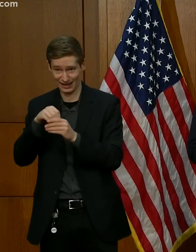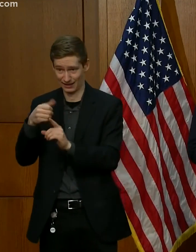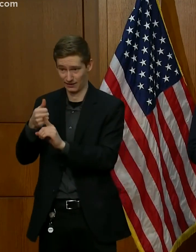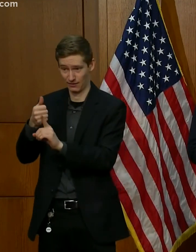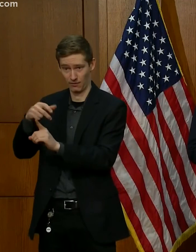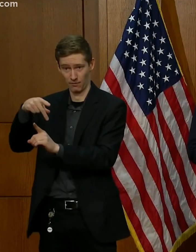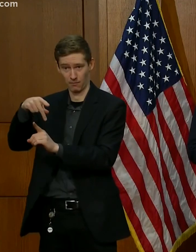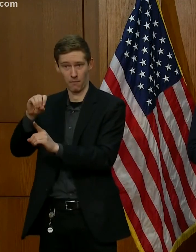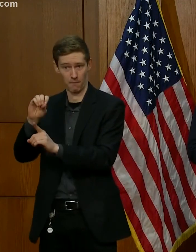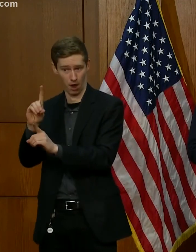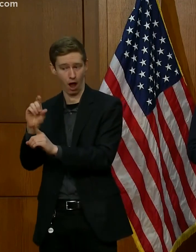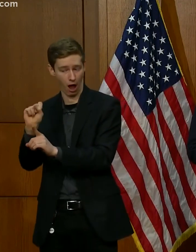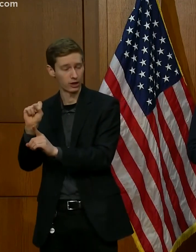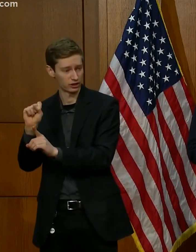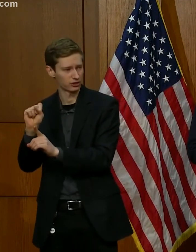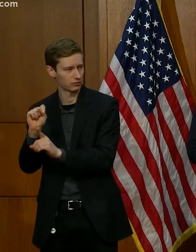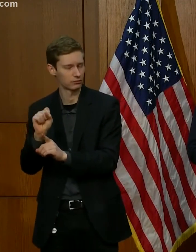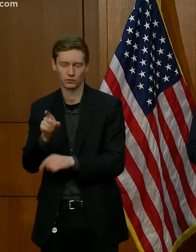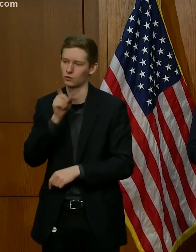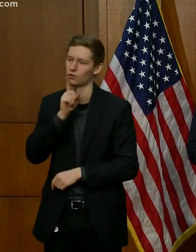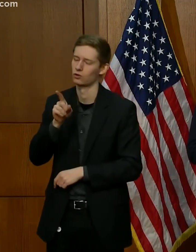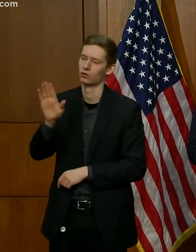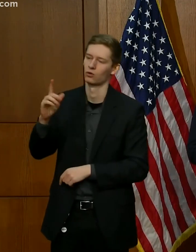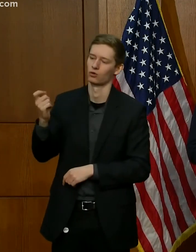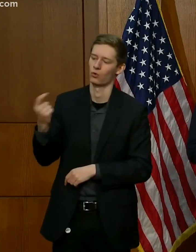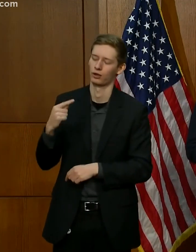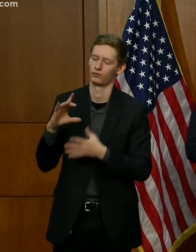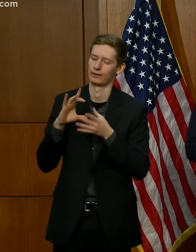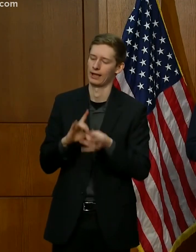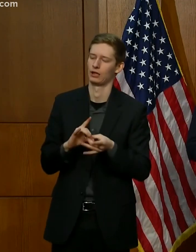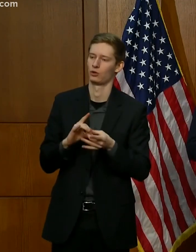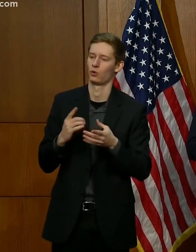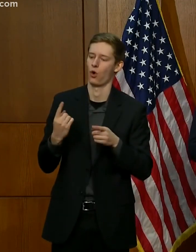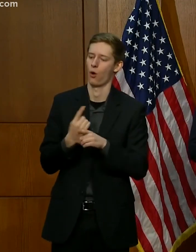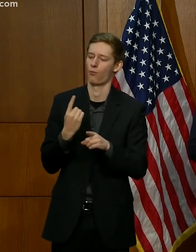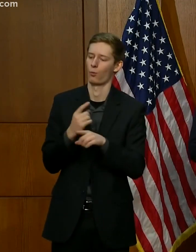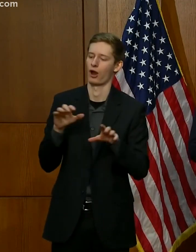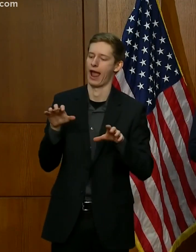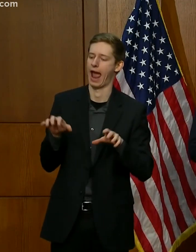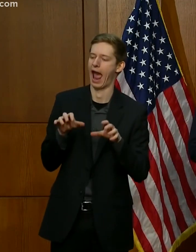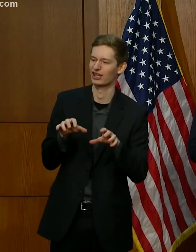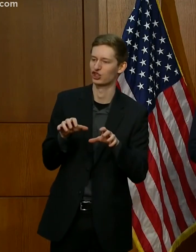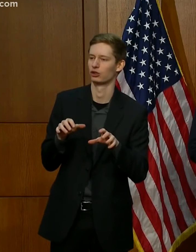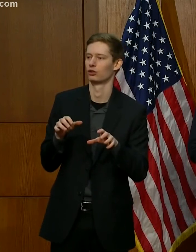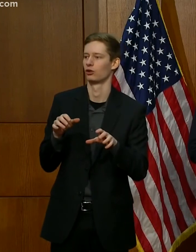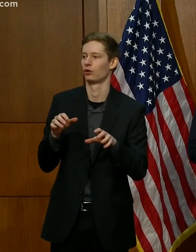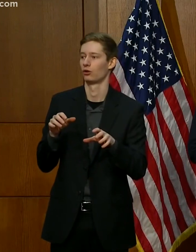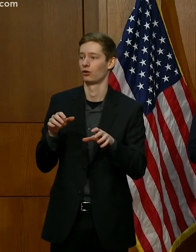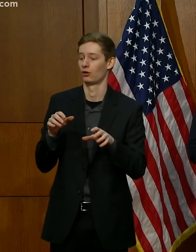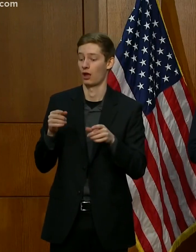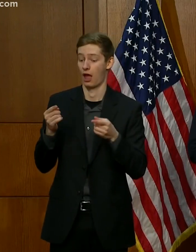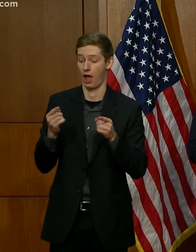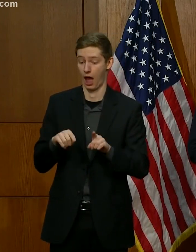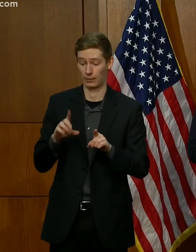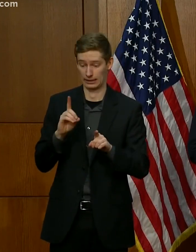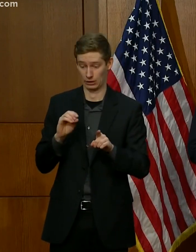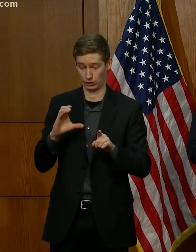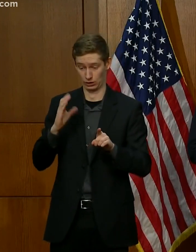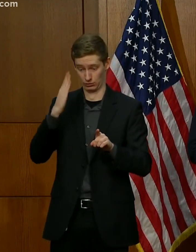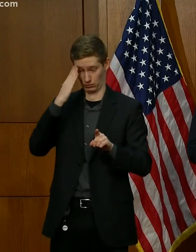don't? Sure. The question with respect to the appropriate action once the DOC is aware